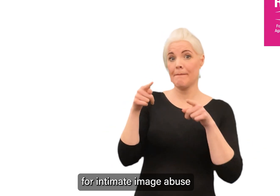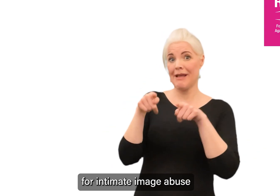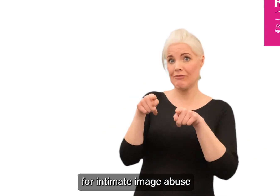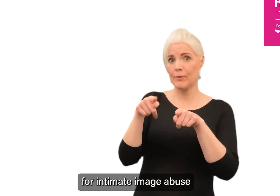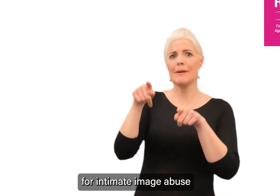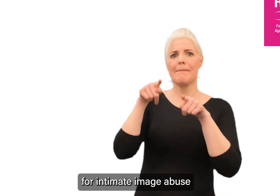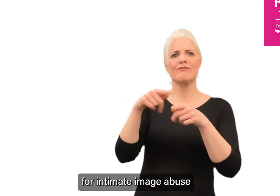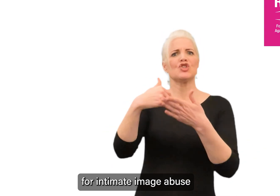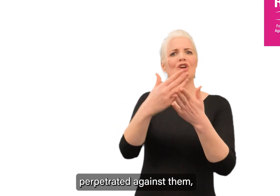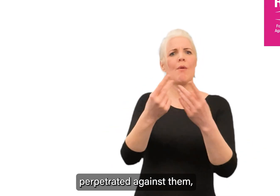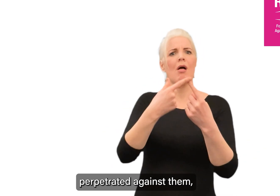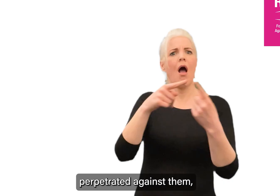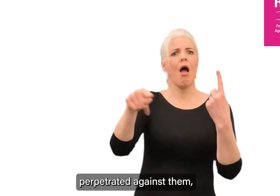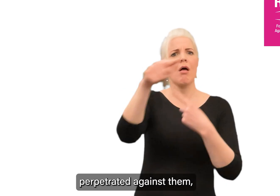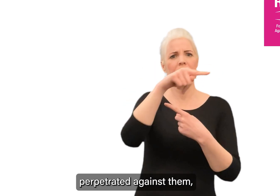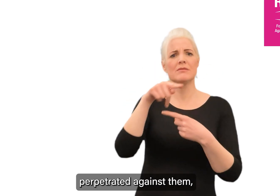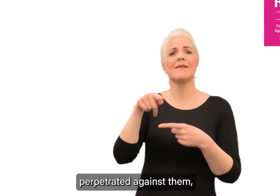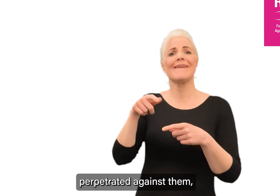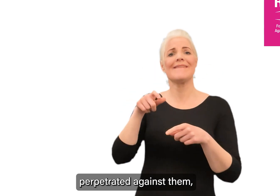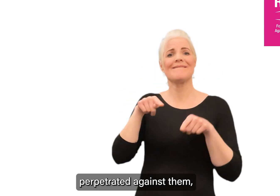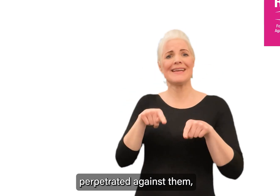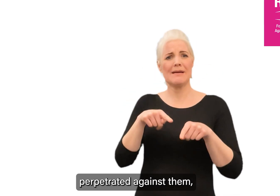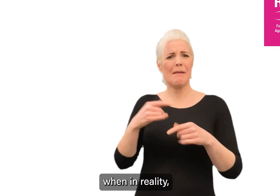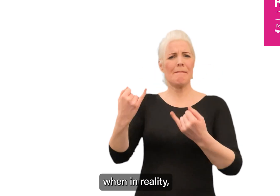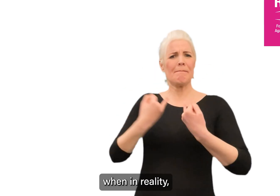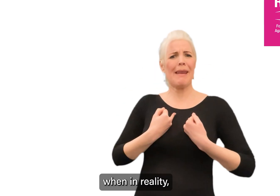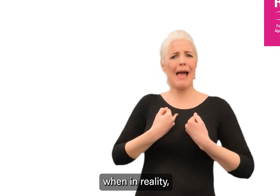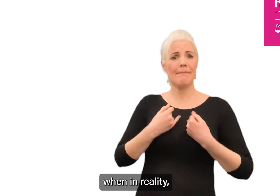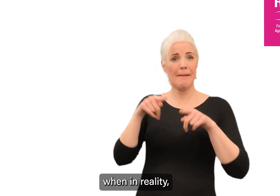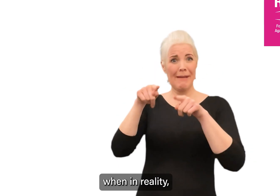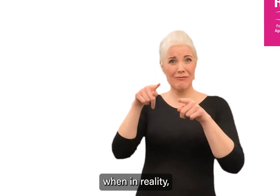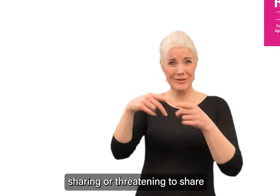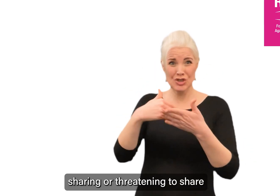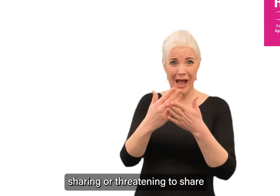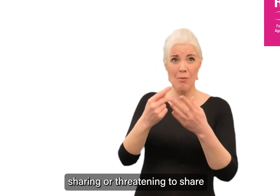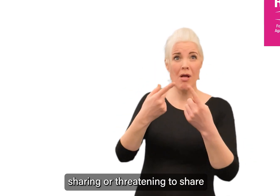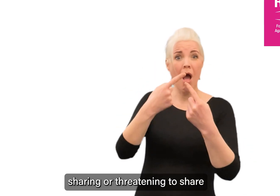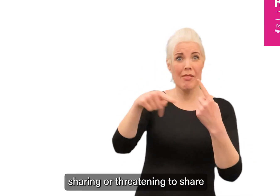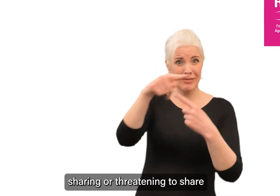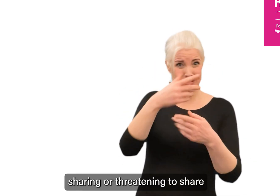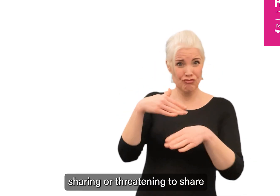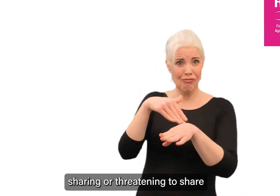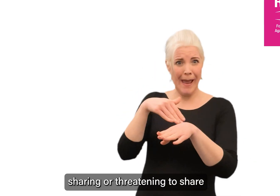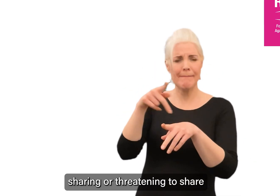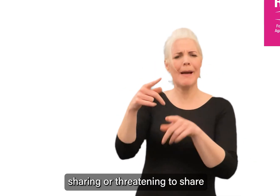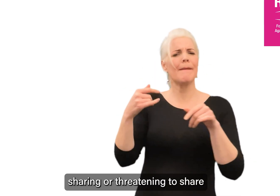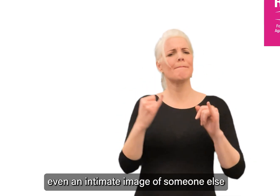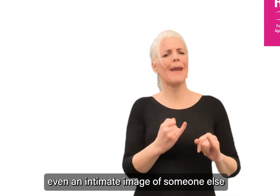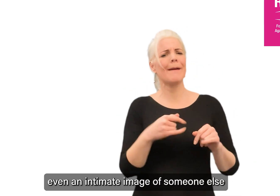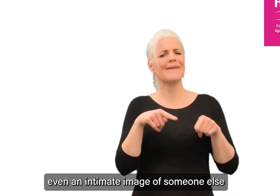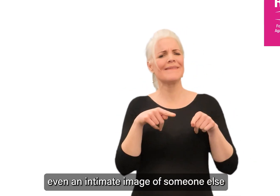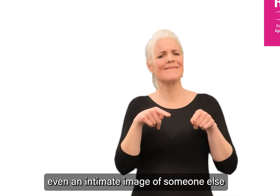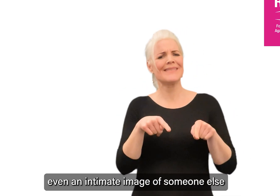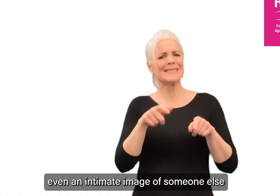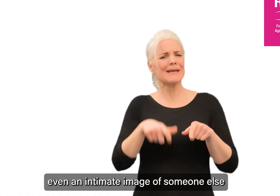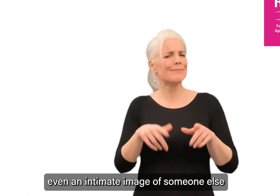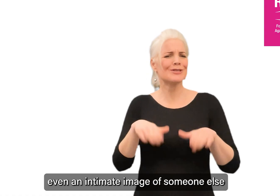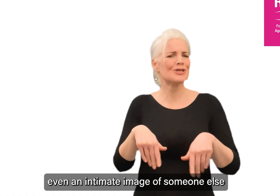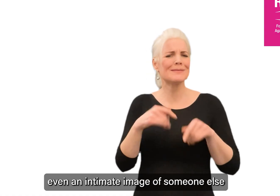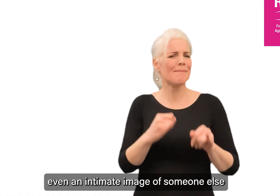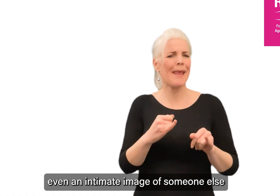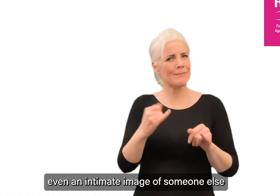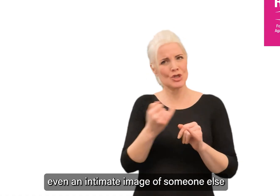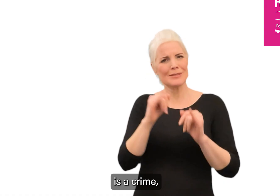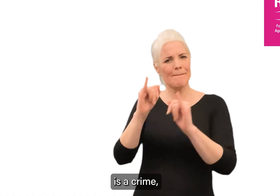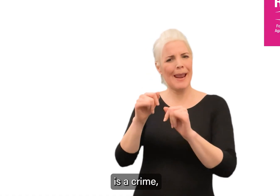for intimate image abuse perpetrated against them, when in reality, sharing or threatening to share even an intimate image